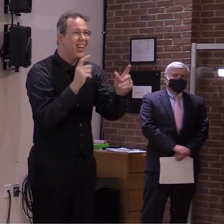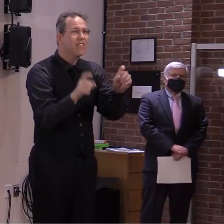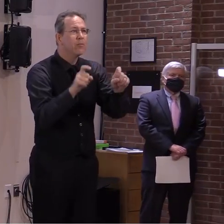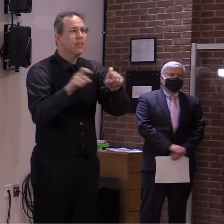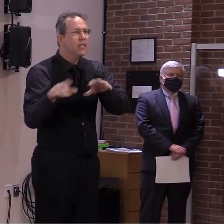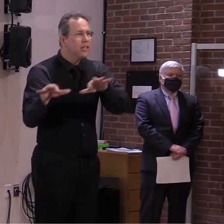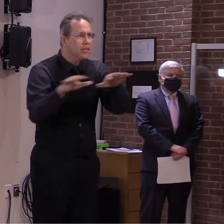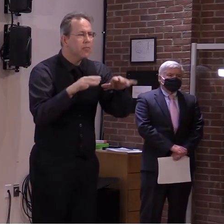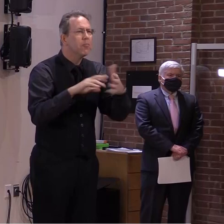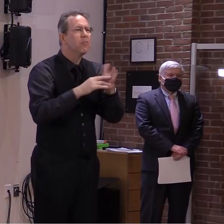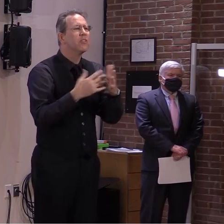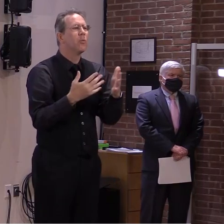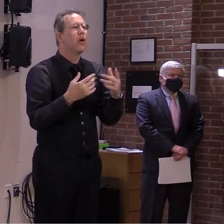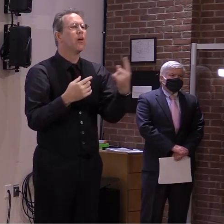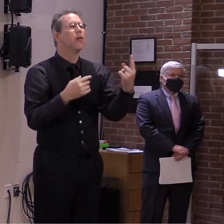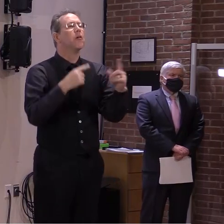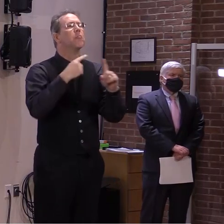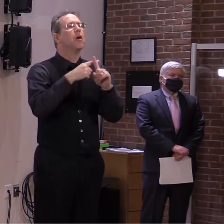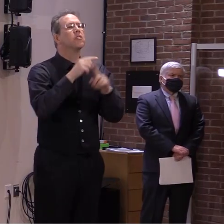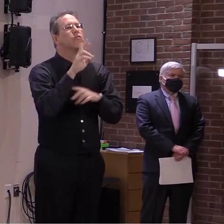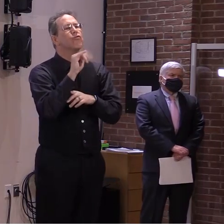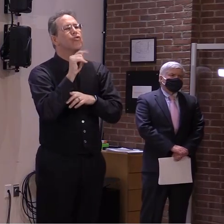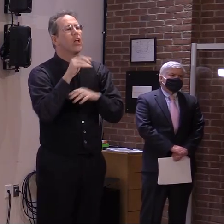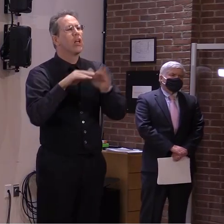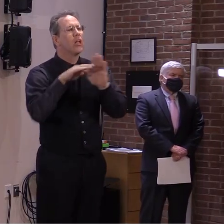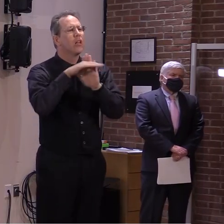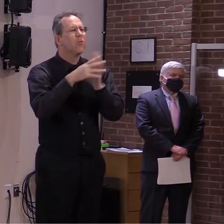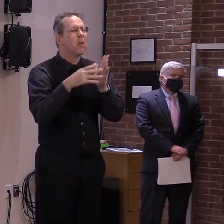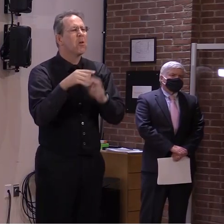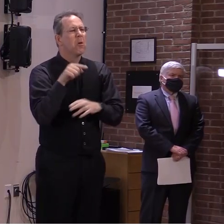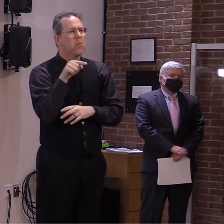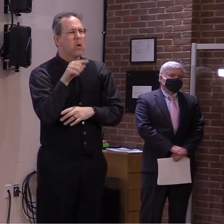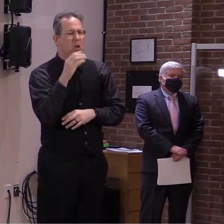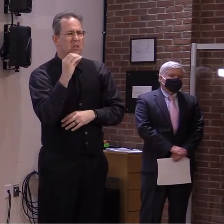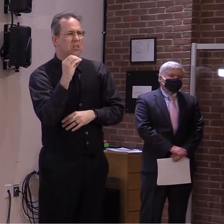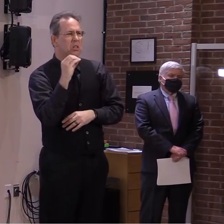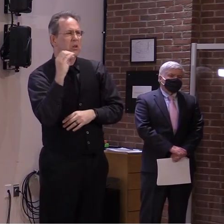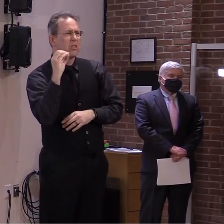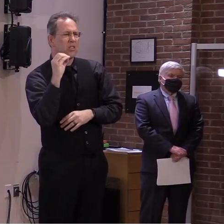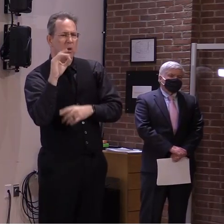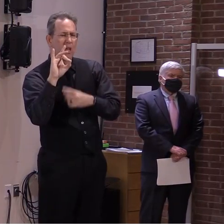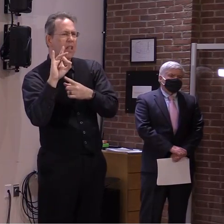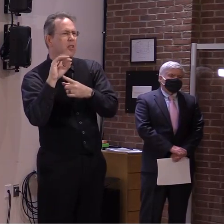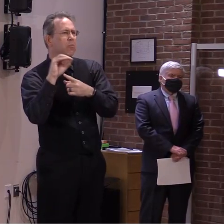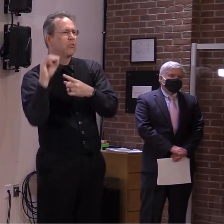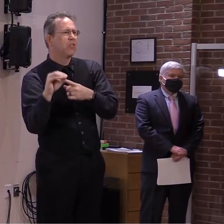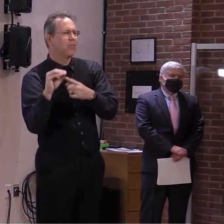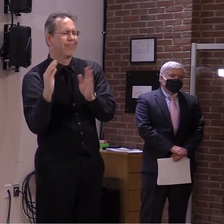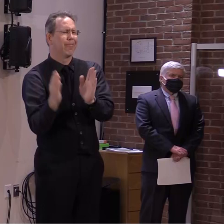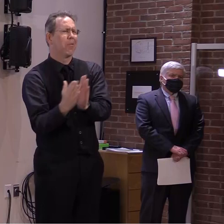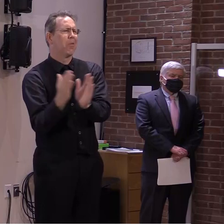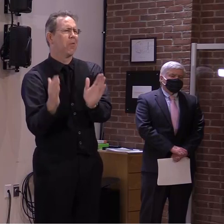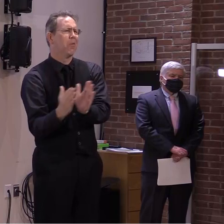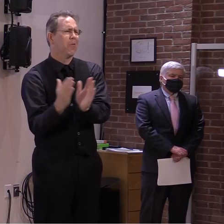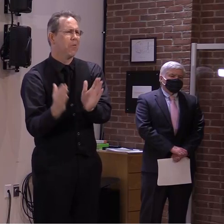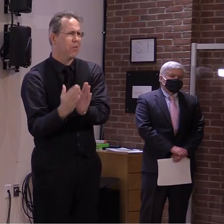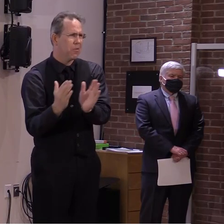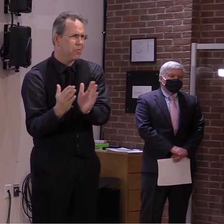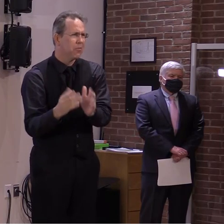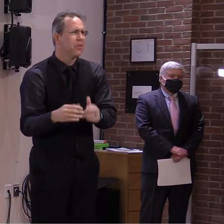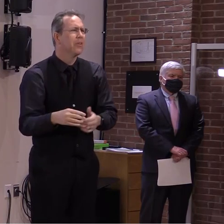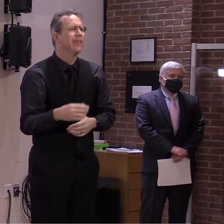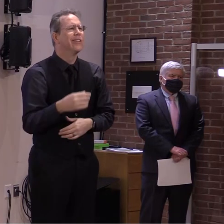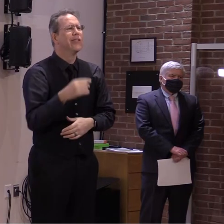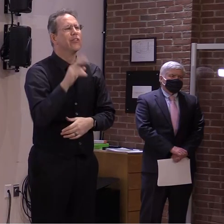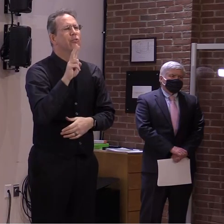a positivity rate of 0.08%. The statewide positivity rate is 2.1%. We are